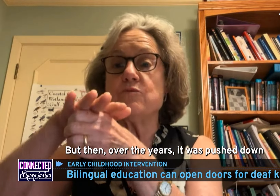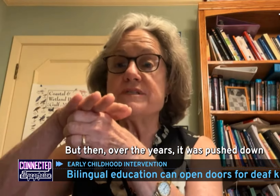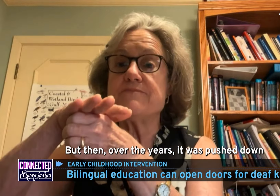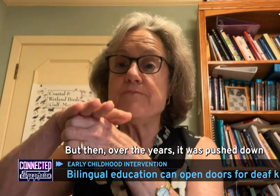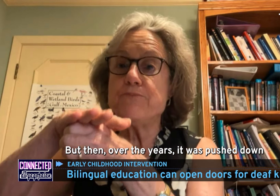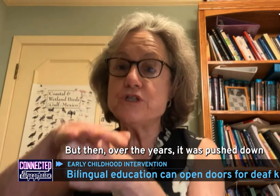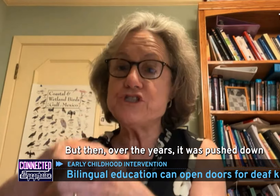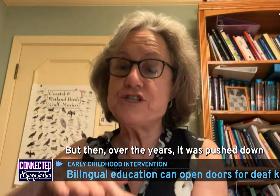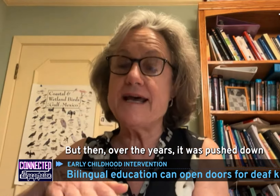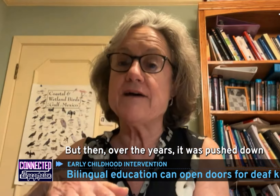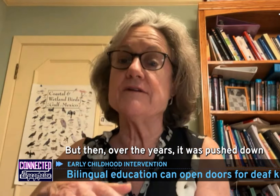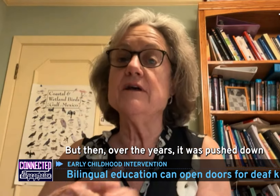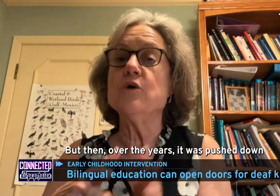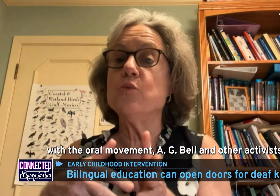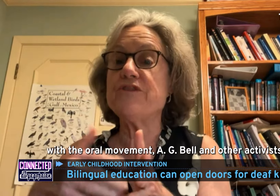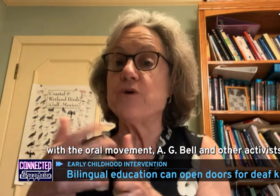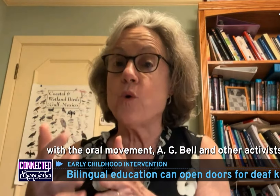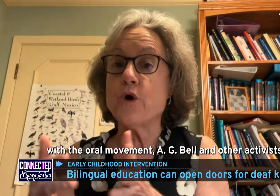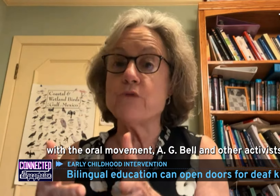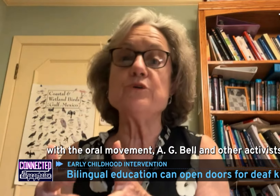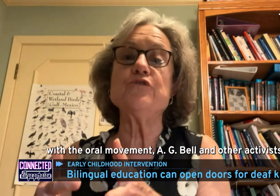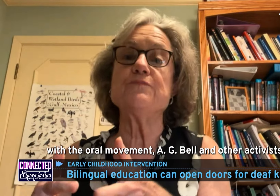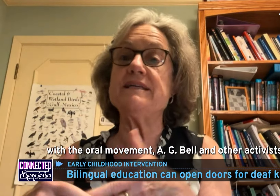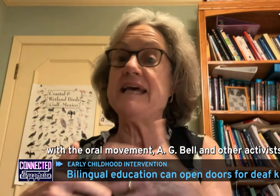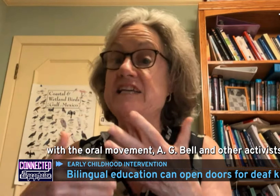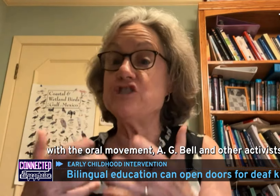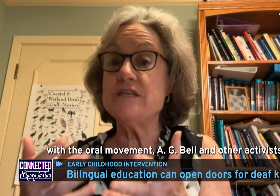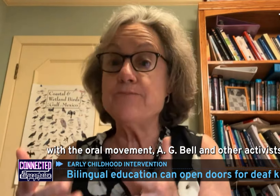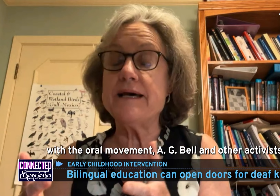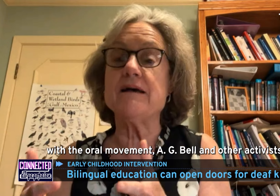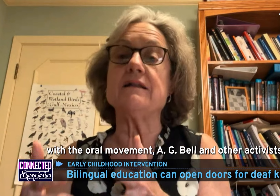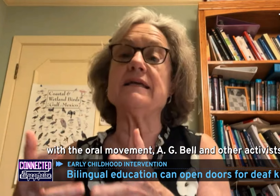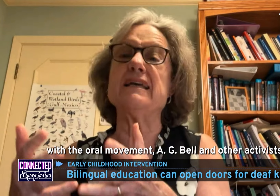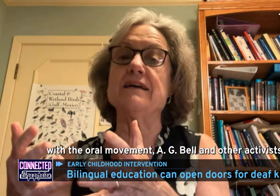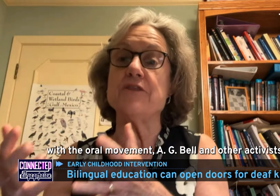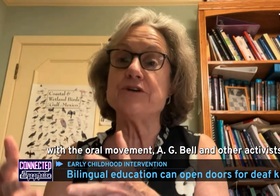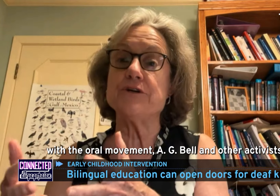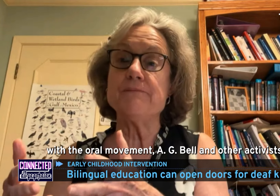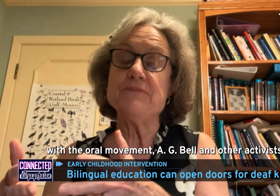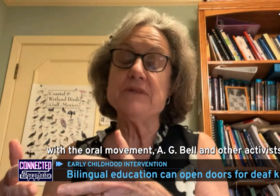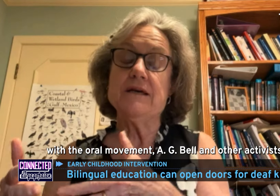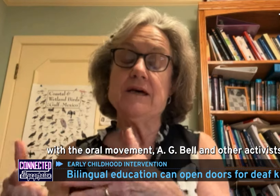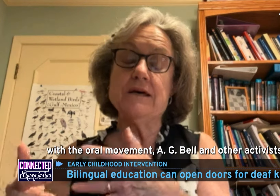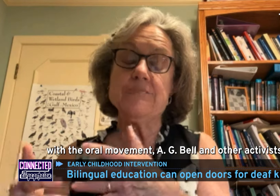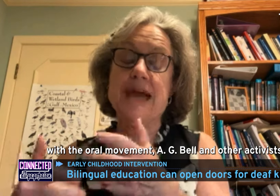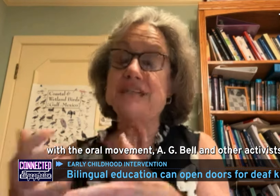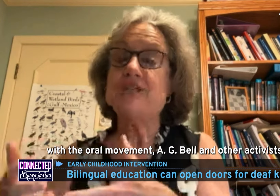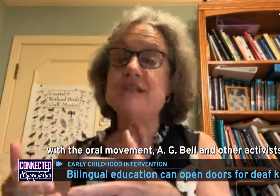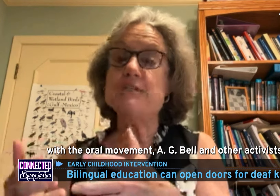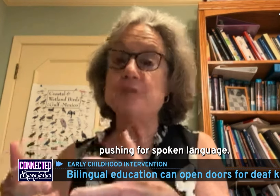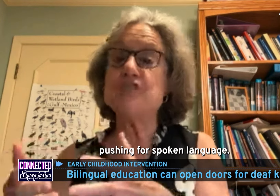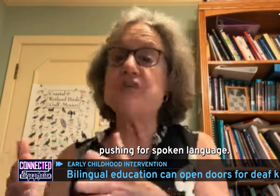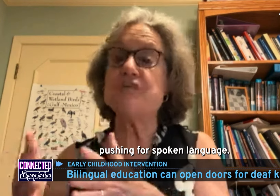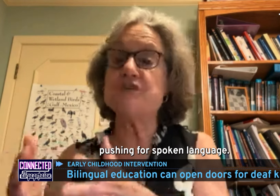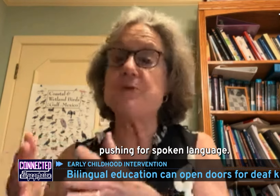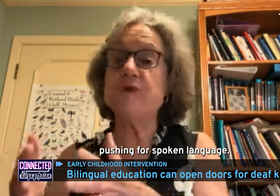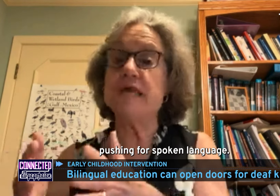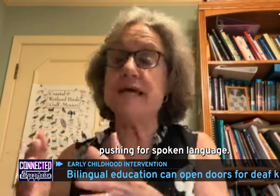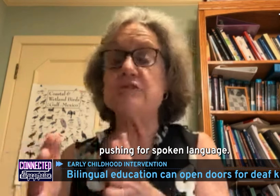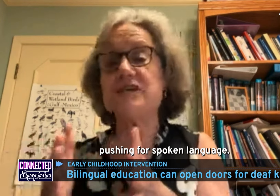was pushed down with the oral movement, A.G. Bell and other activists pushing for spoken language, and